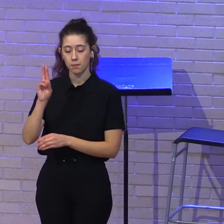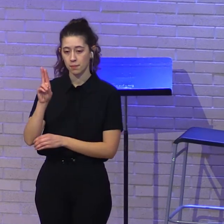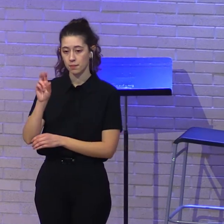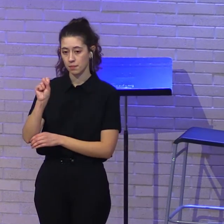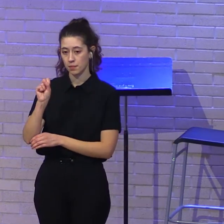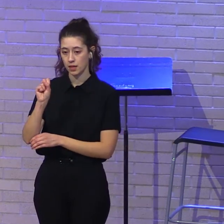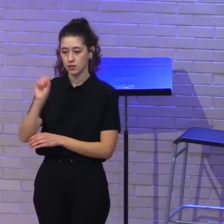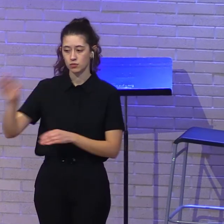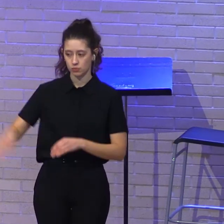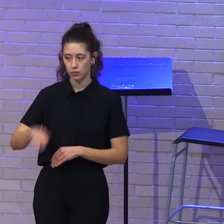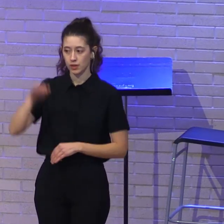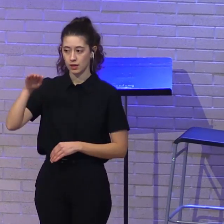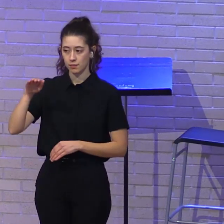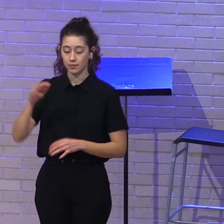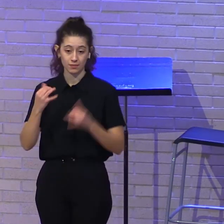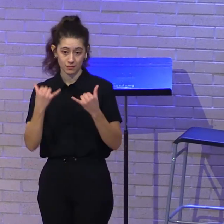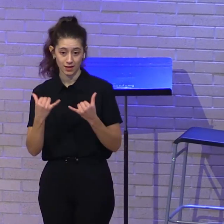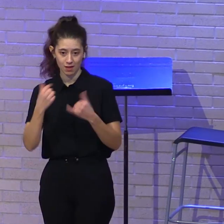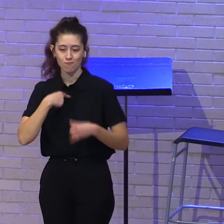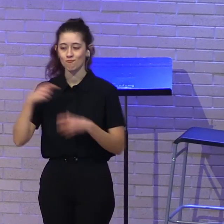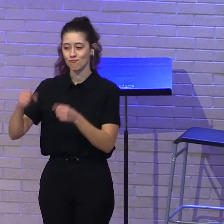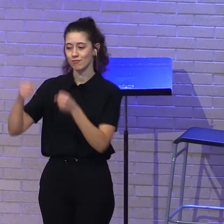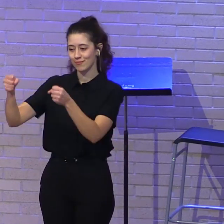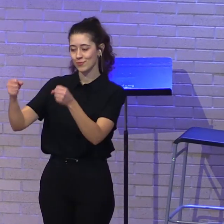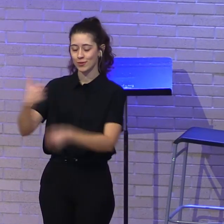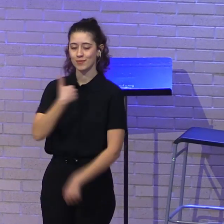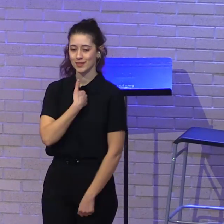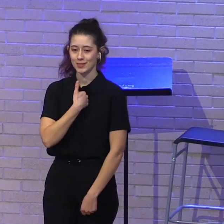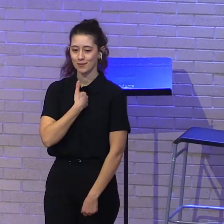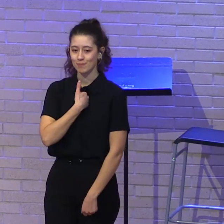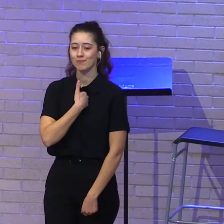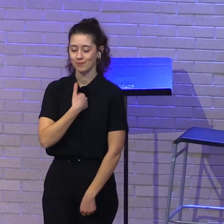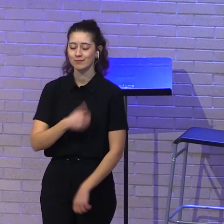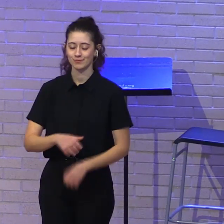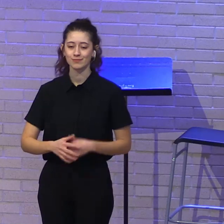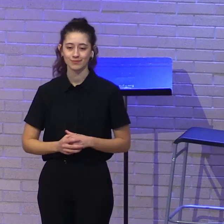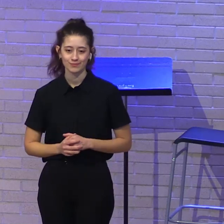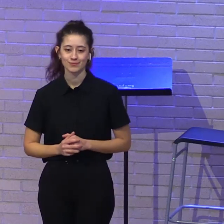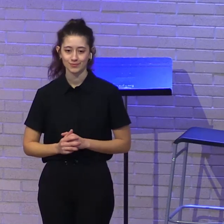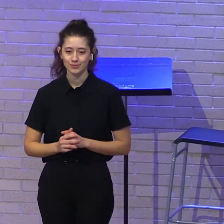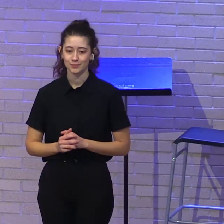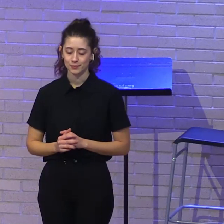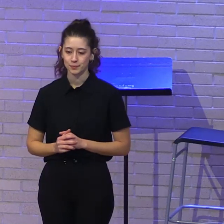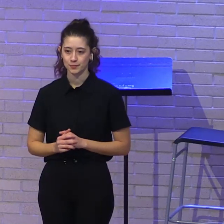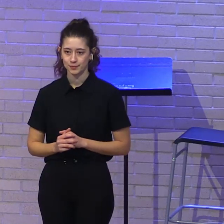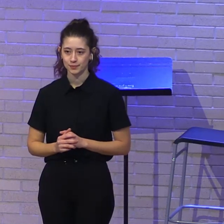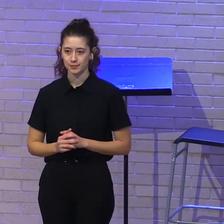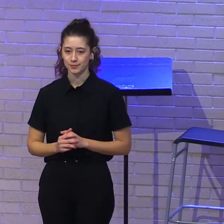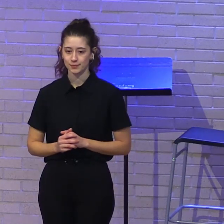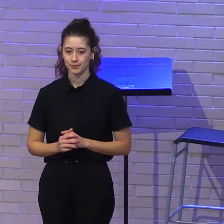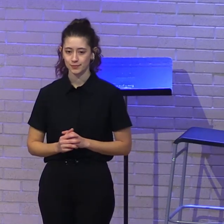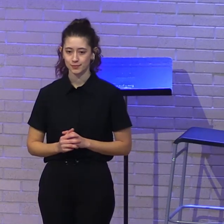Then I arrived to the school and I went to our room with all my classmates, and we got ready.